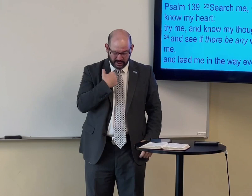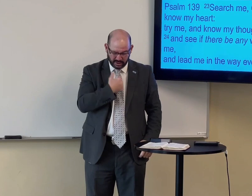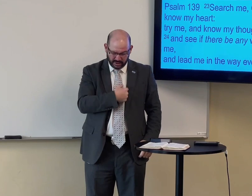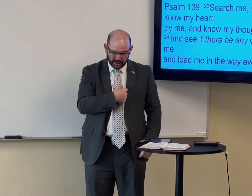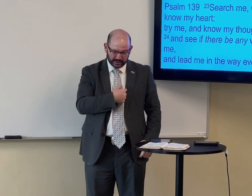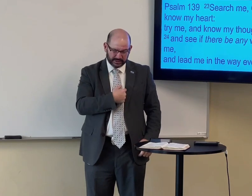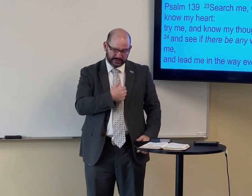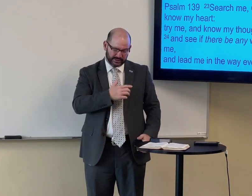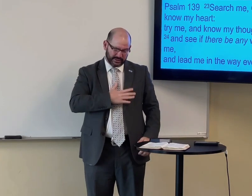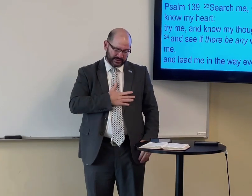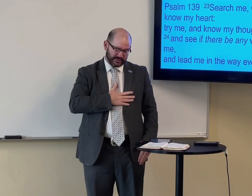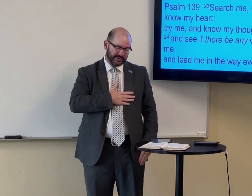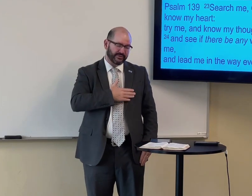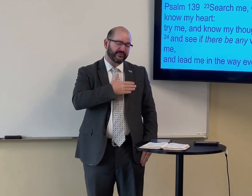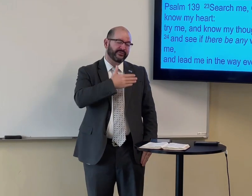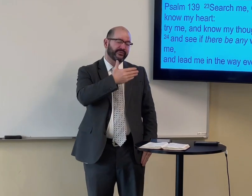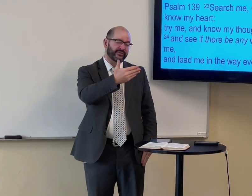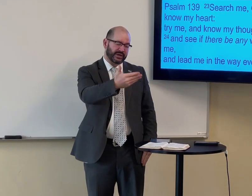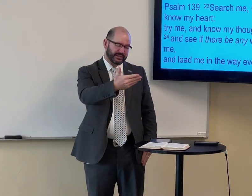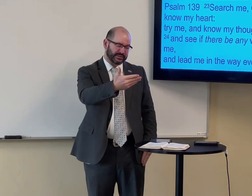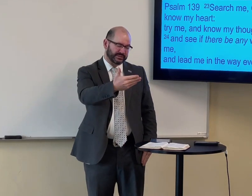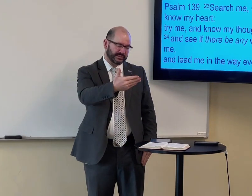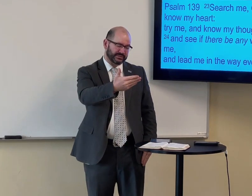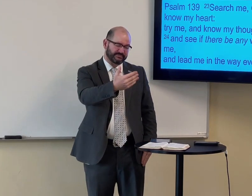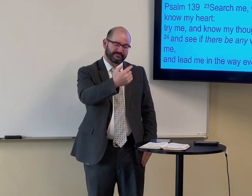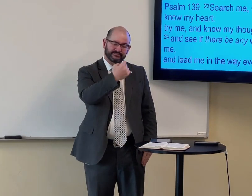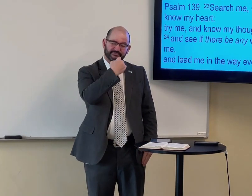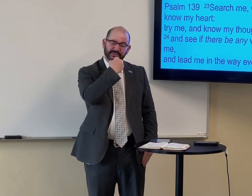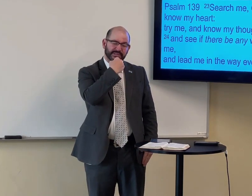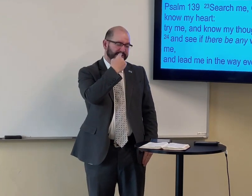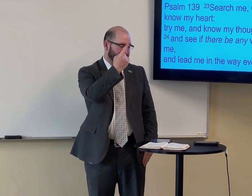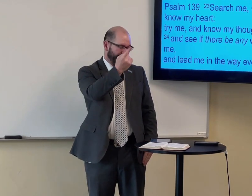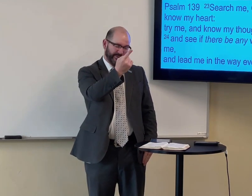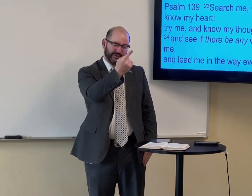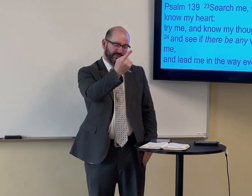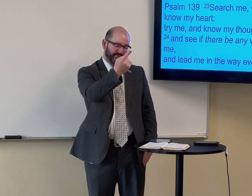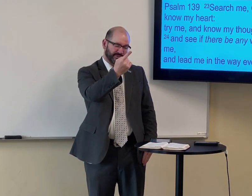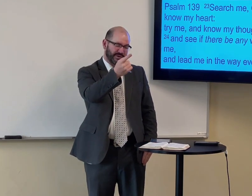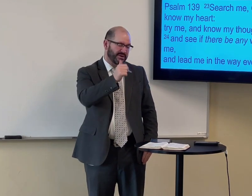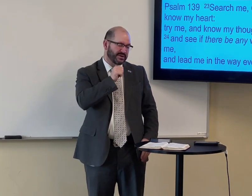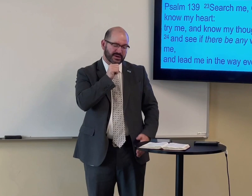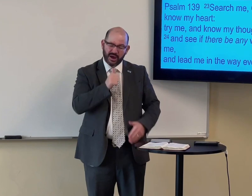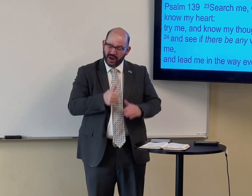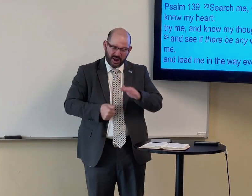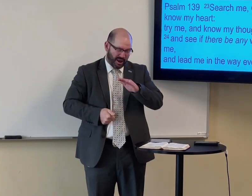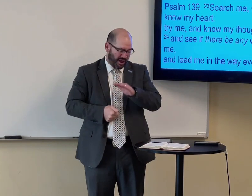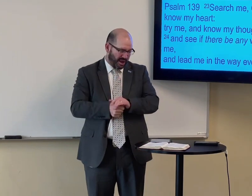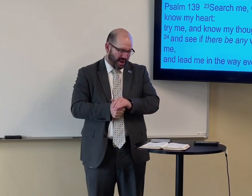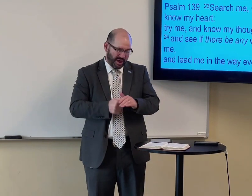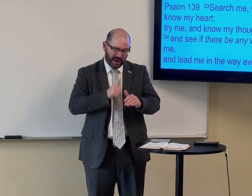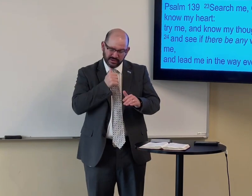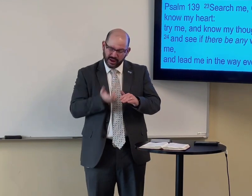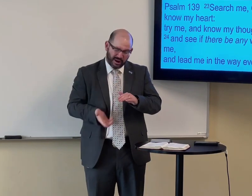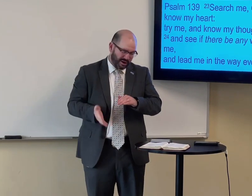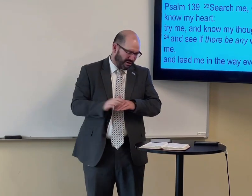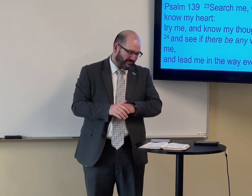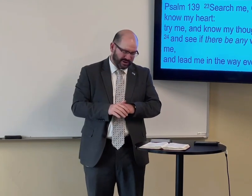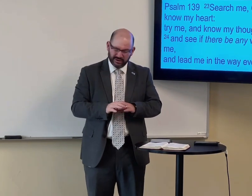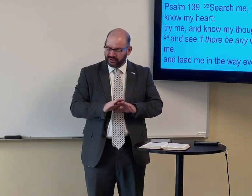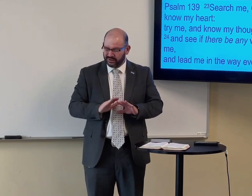You know what's good for us. Confession. Just to tell you, not try to hide things, not try to cover